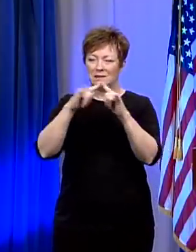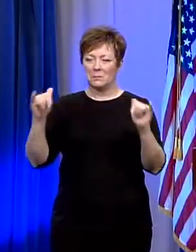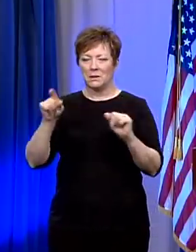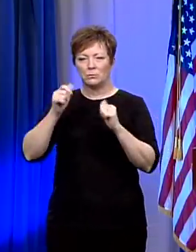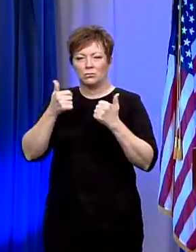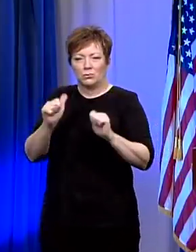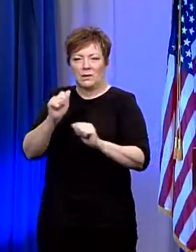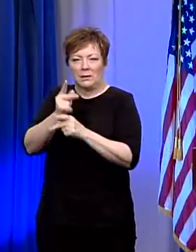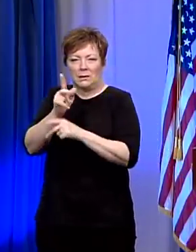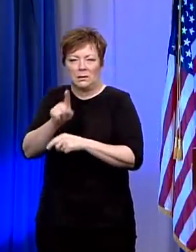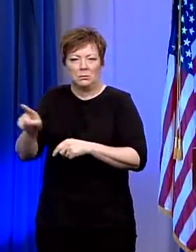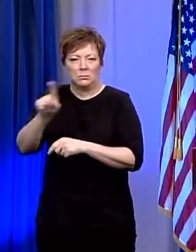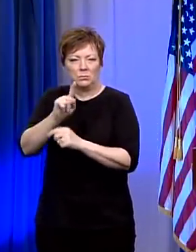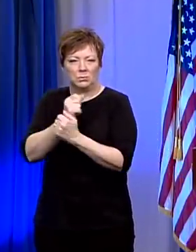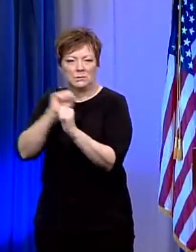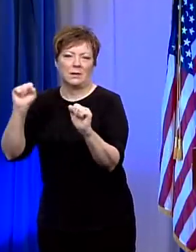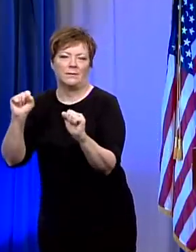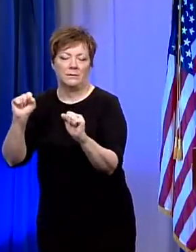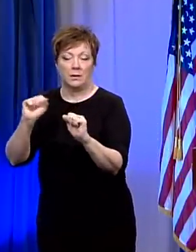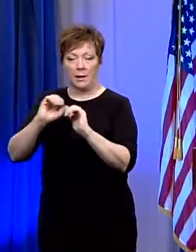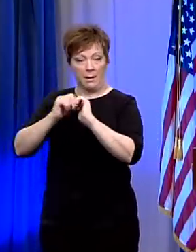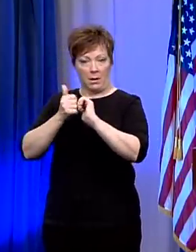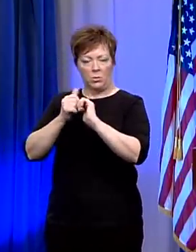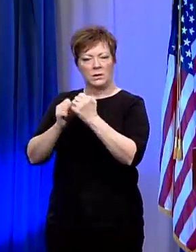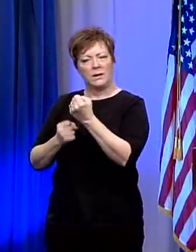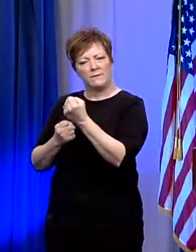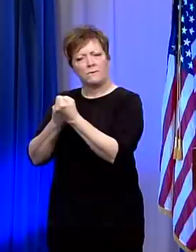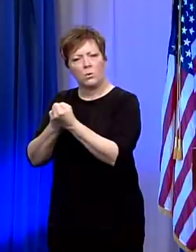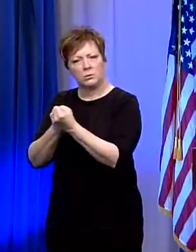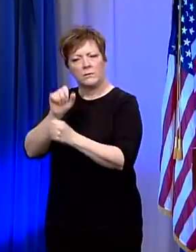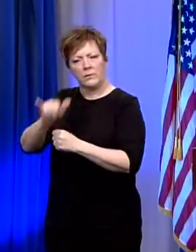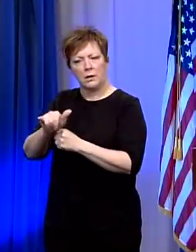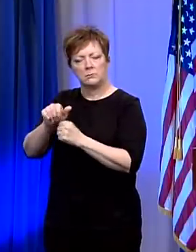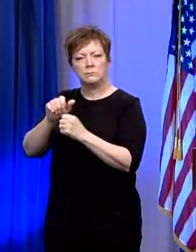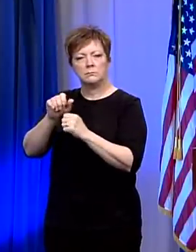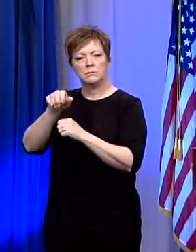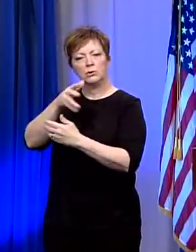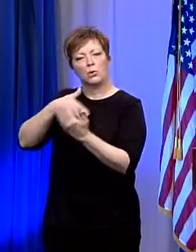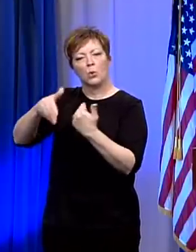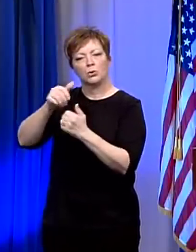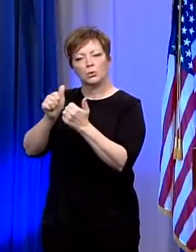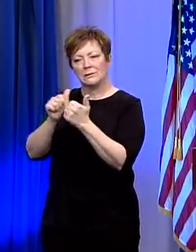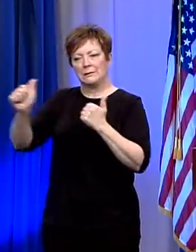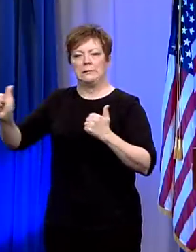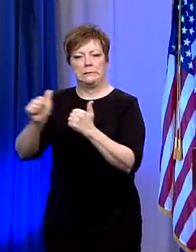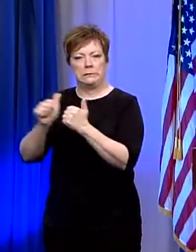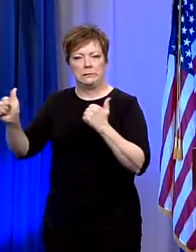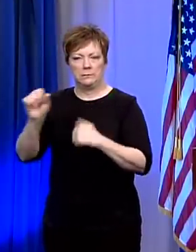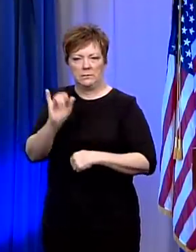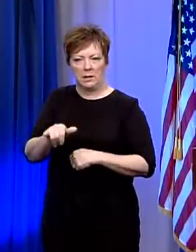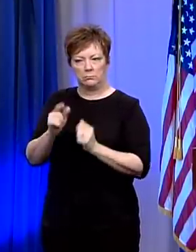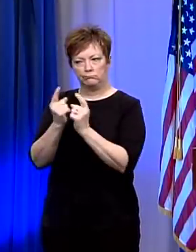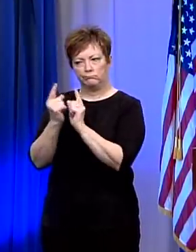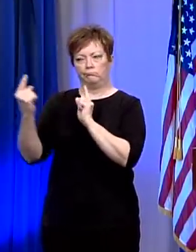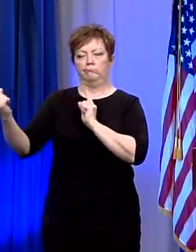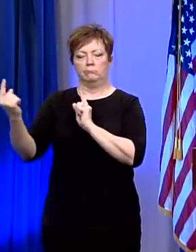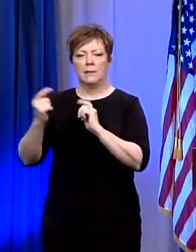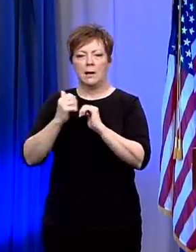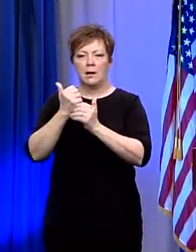keep people safe by enforcing this social distancing that'll help us prevent the spread of the